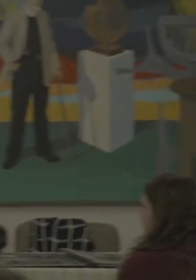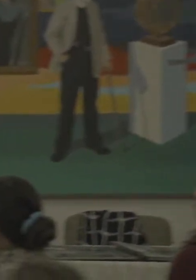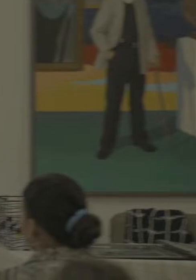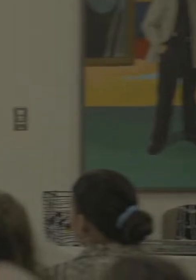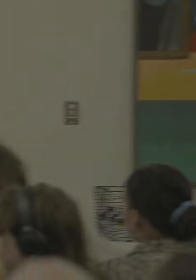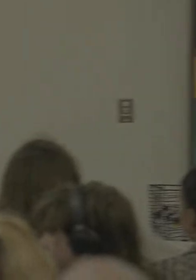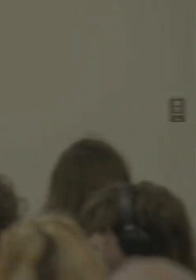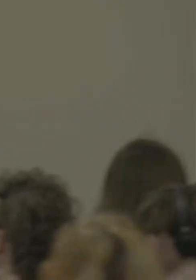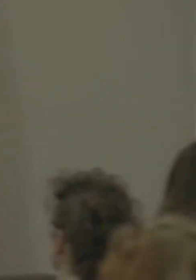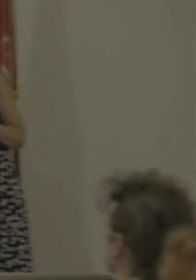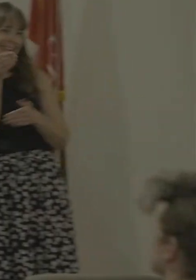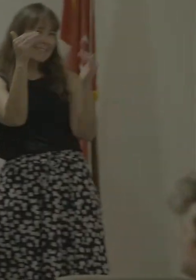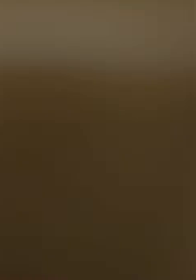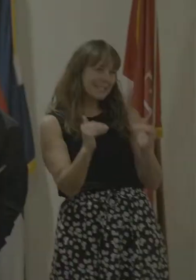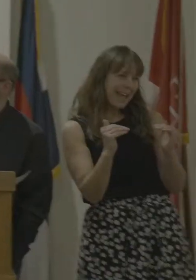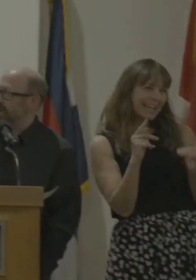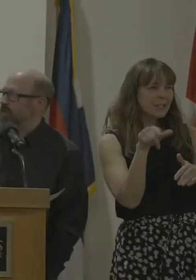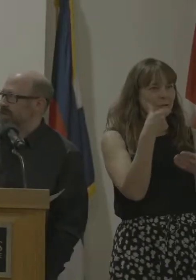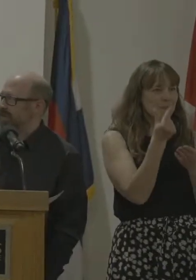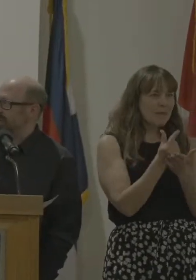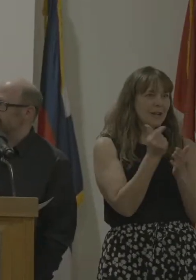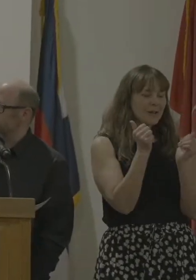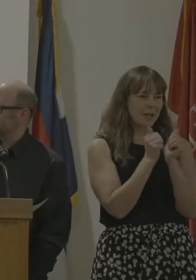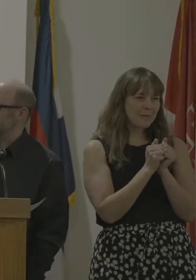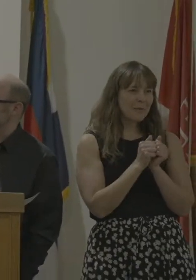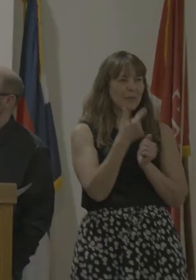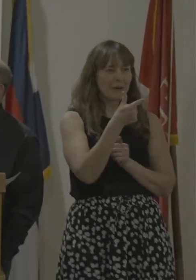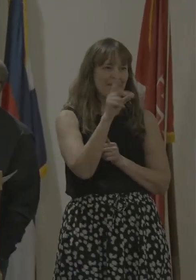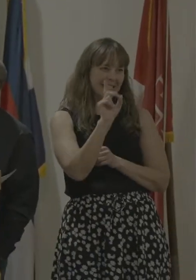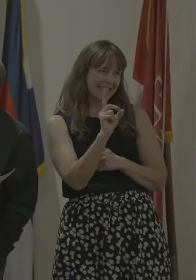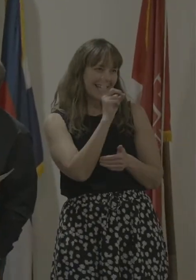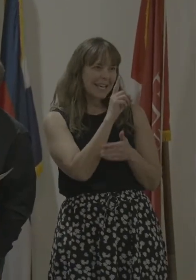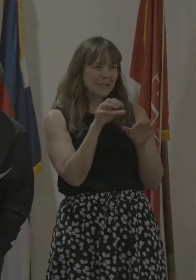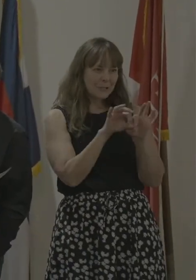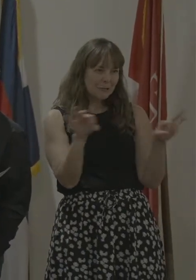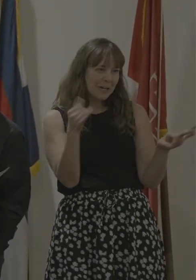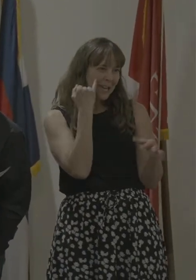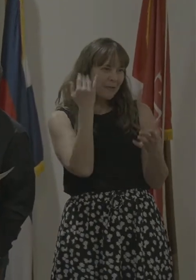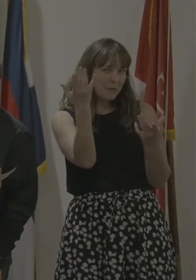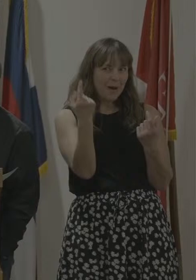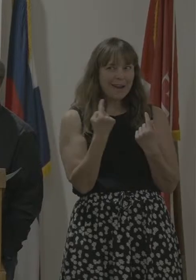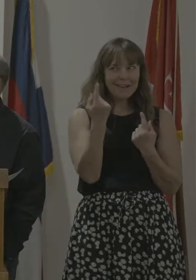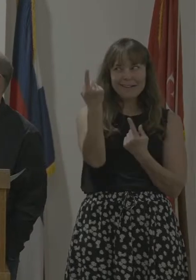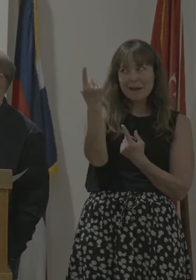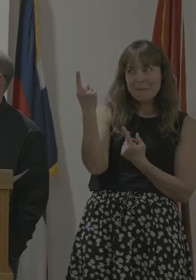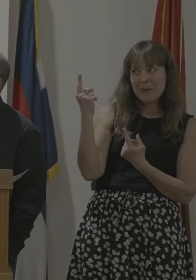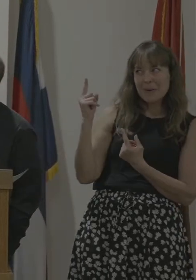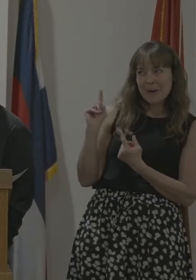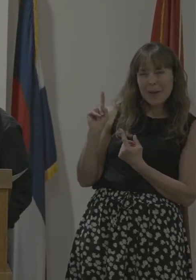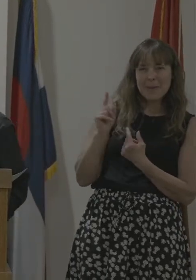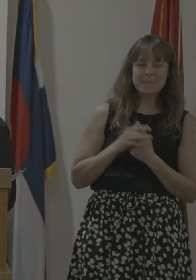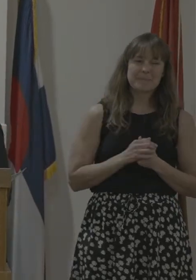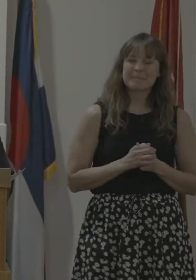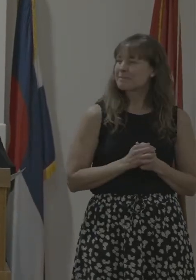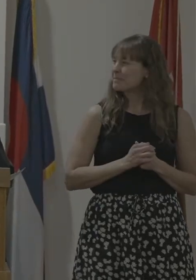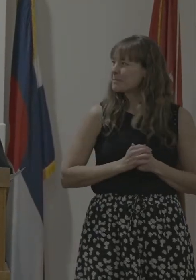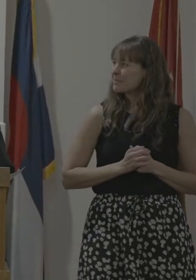Blake is next. He's graduating with a graphic design degree, if you want to make your way on up.